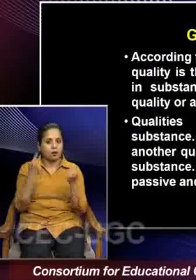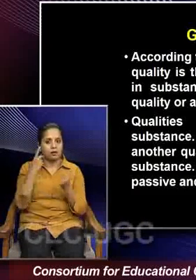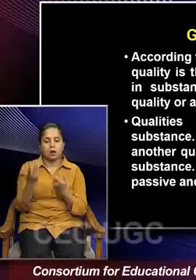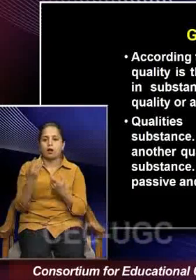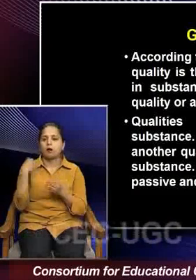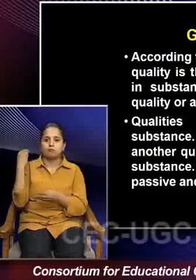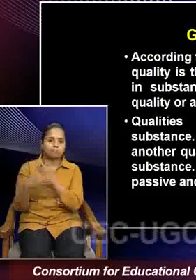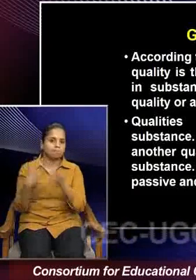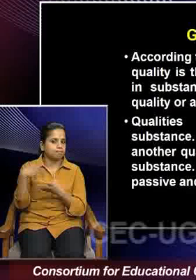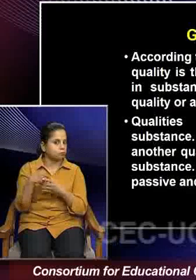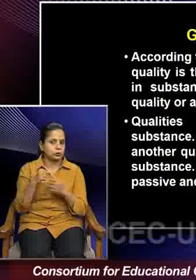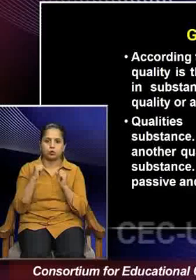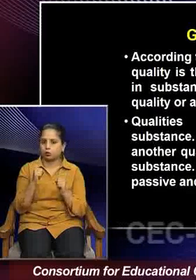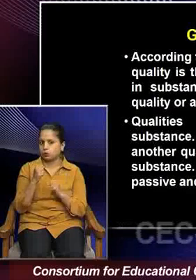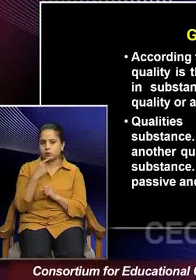inhere.